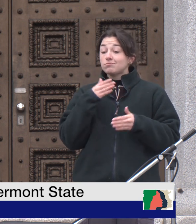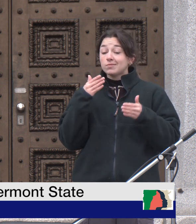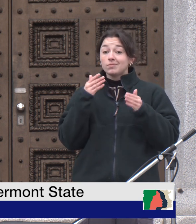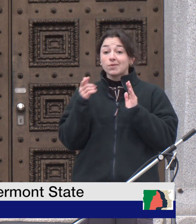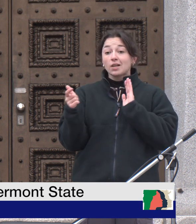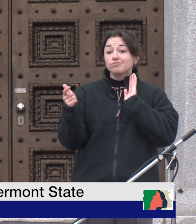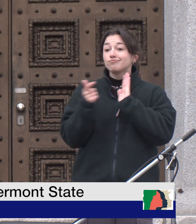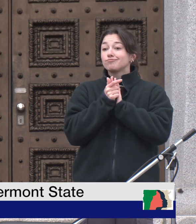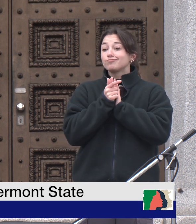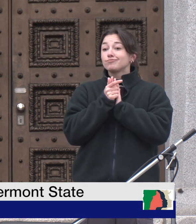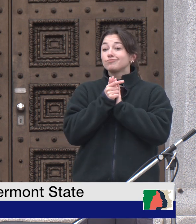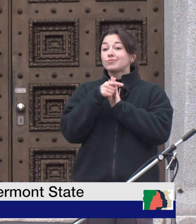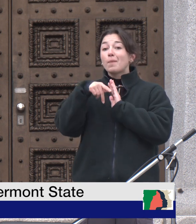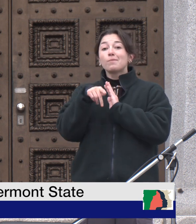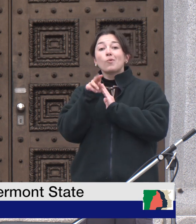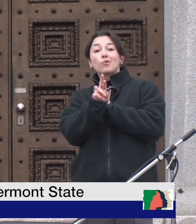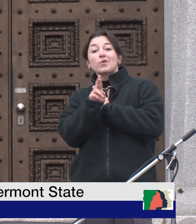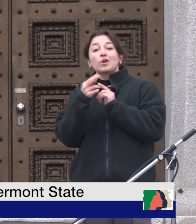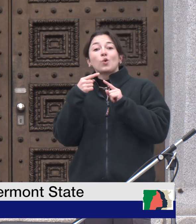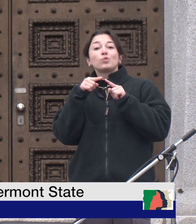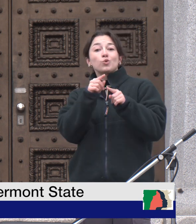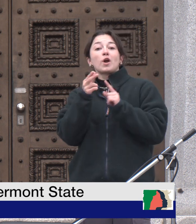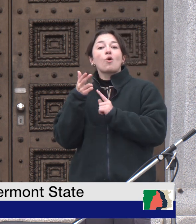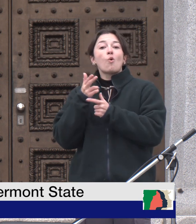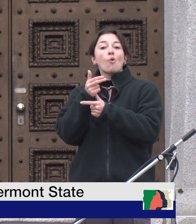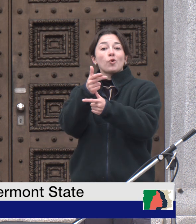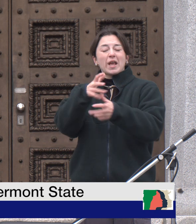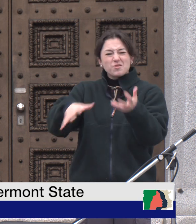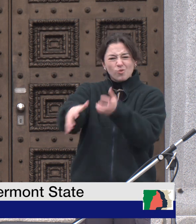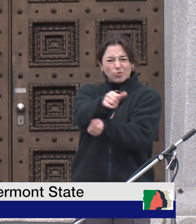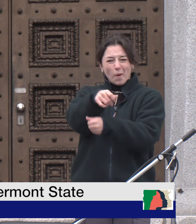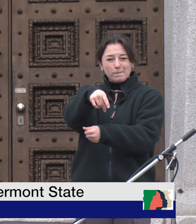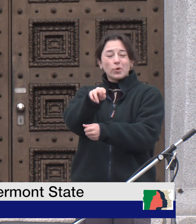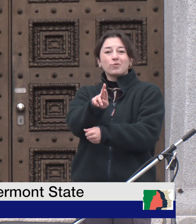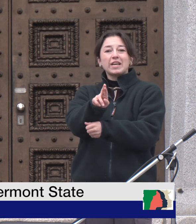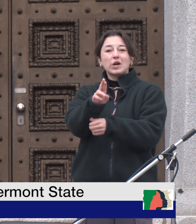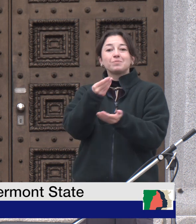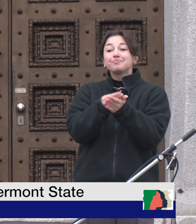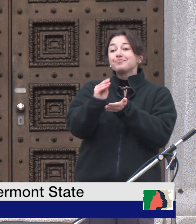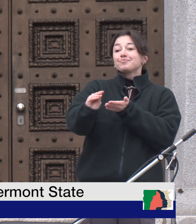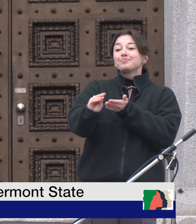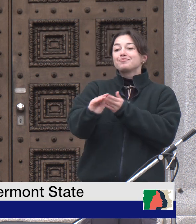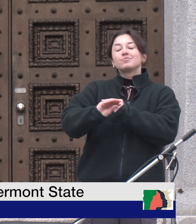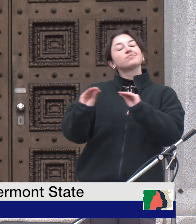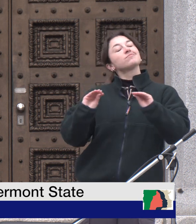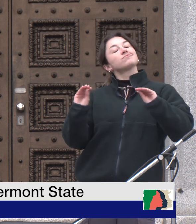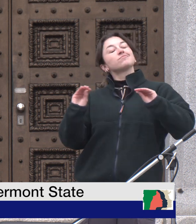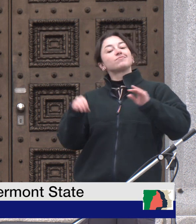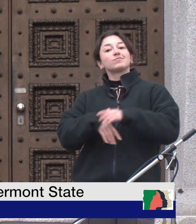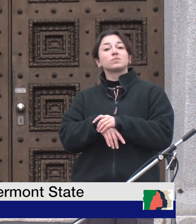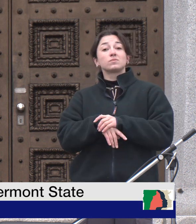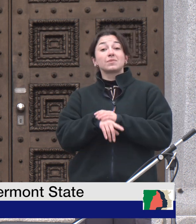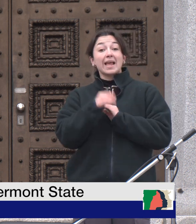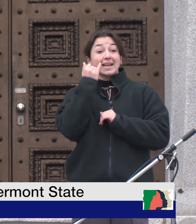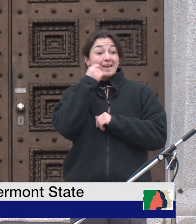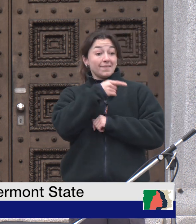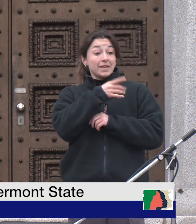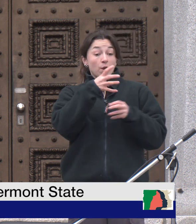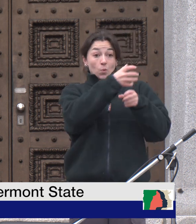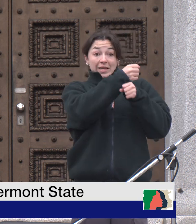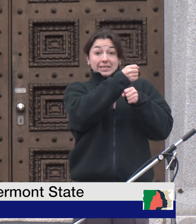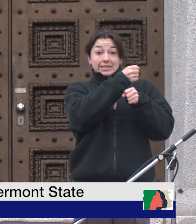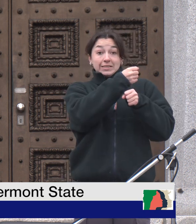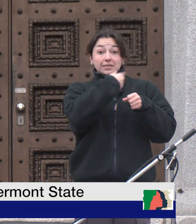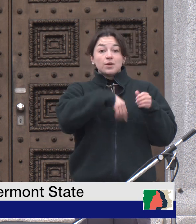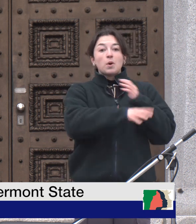from Puerto Rico during Hurricane Maria. He will block federal dollars to Vermont if we do not comply